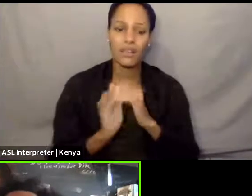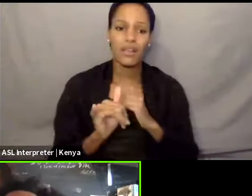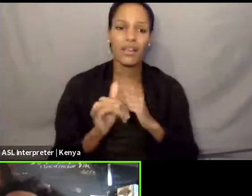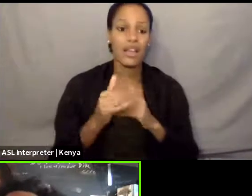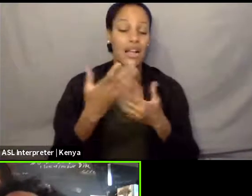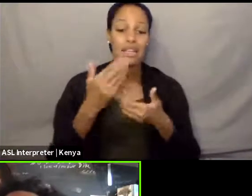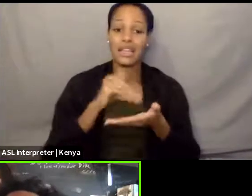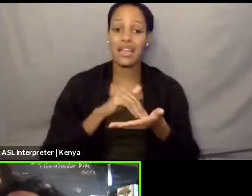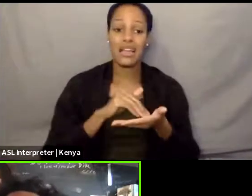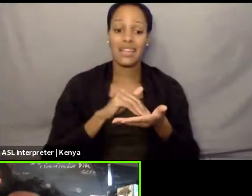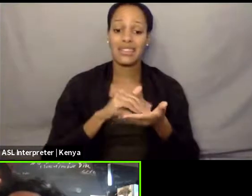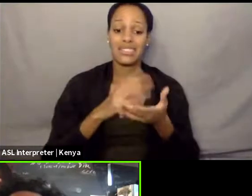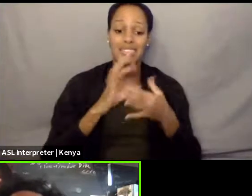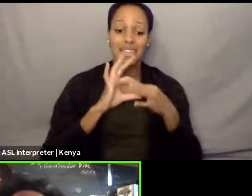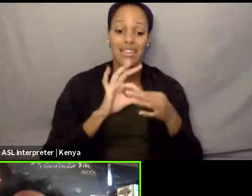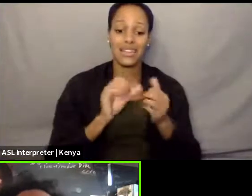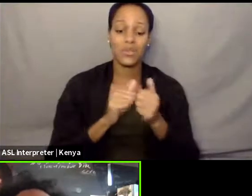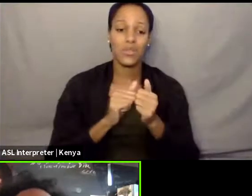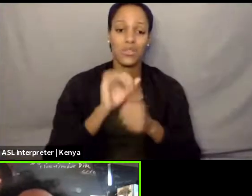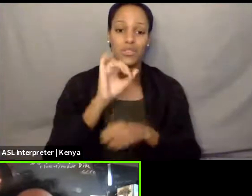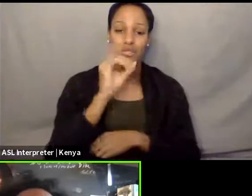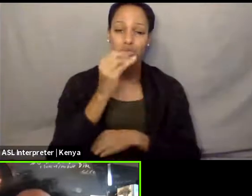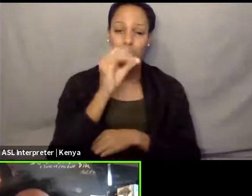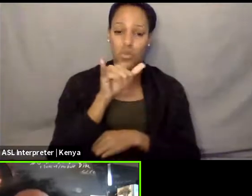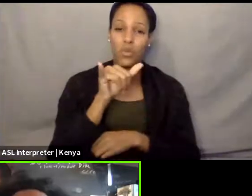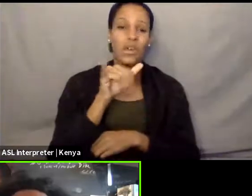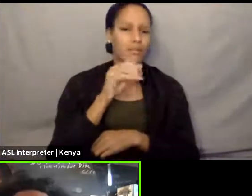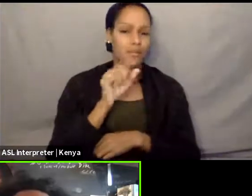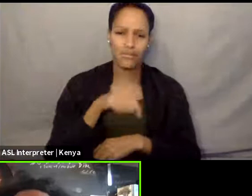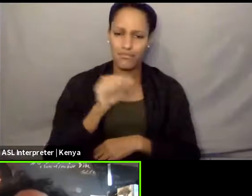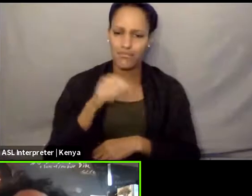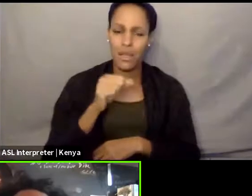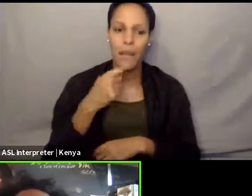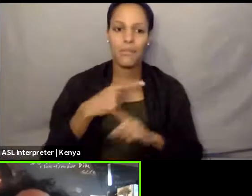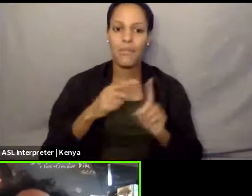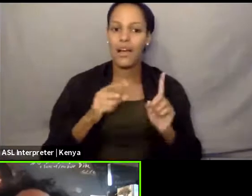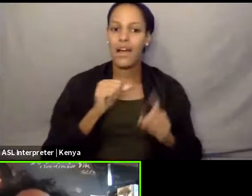again, it's connected to joy for sure. But though I hadn't quite thought of it,